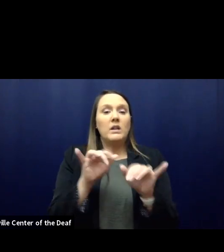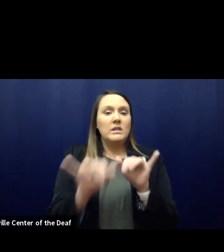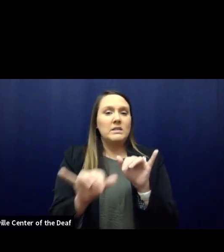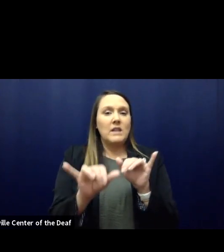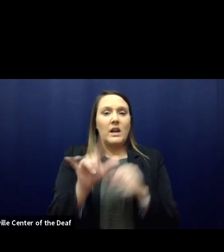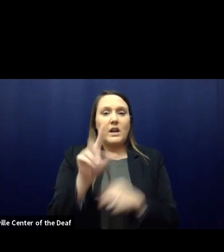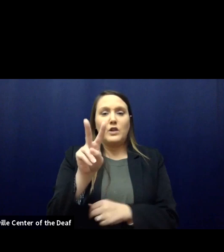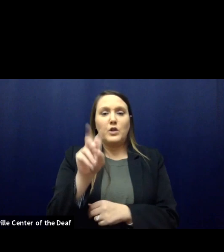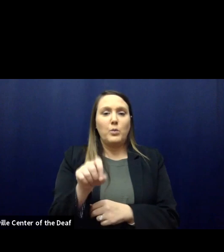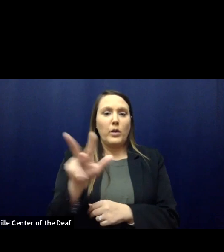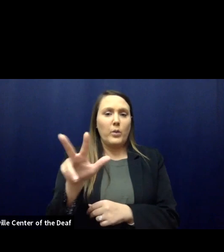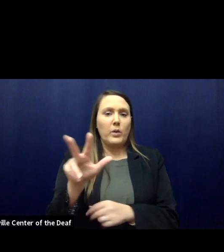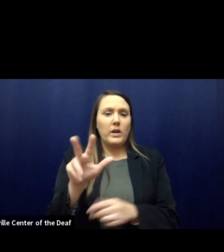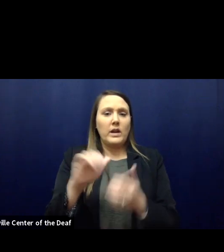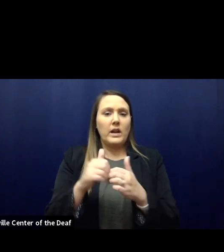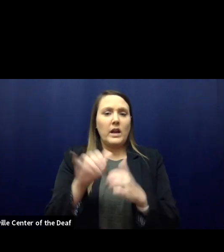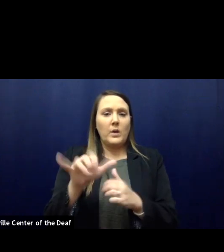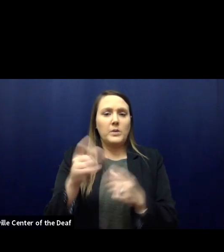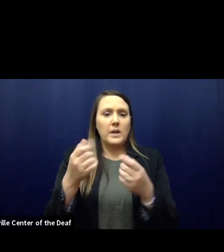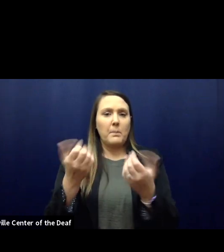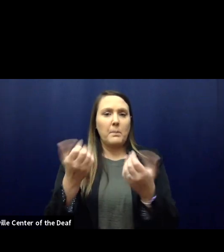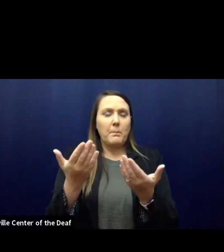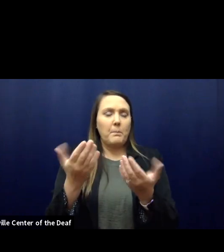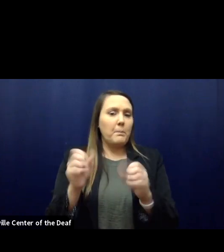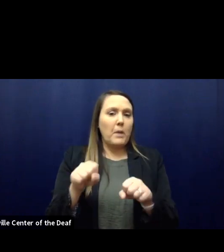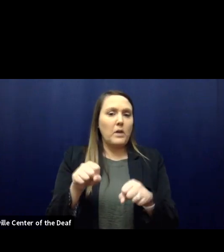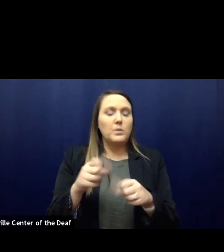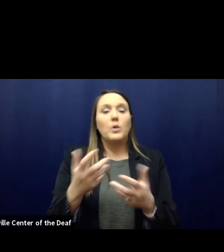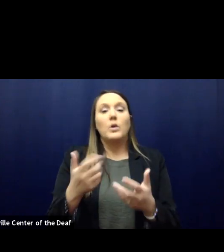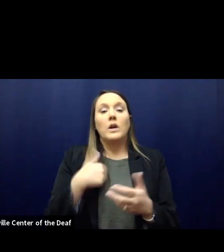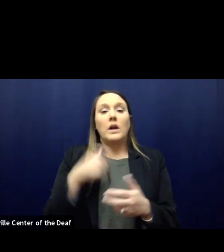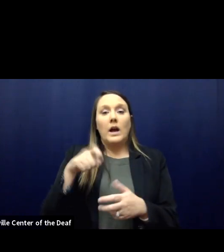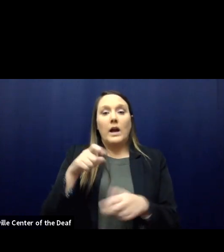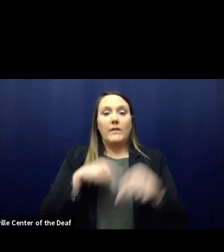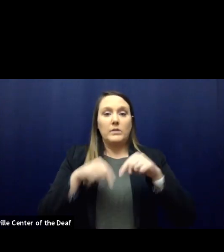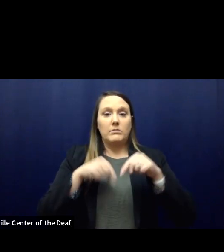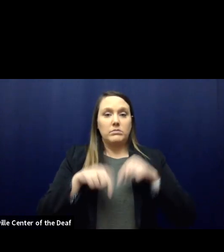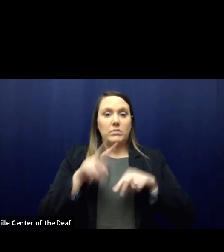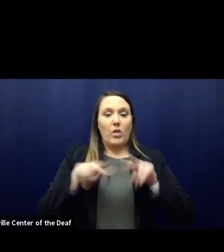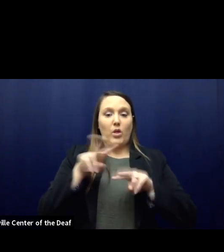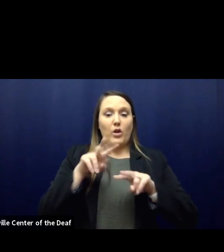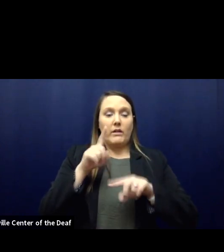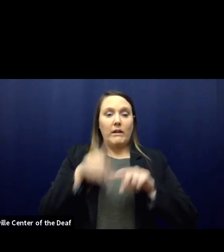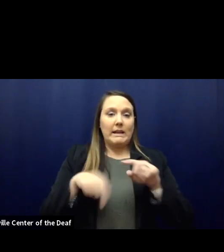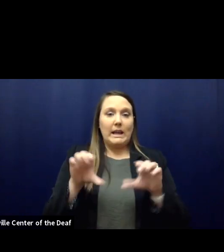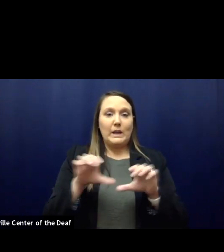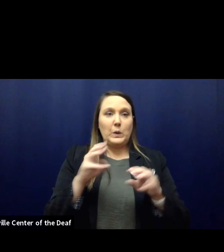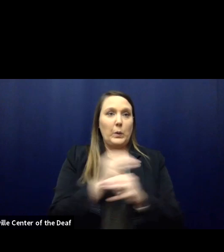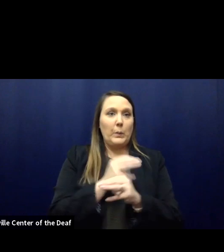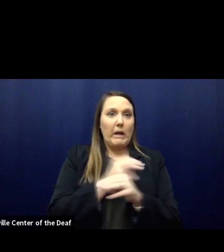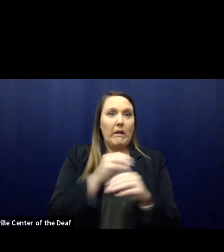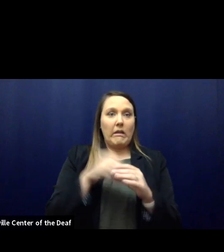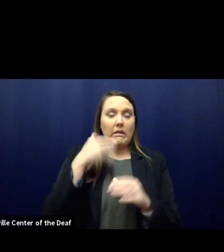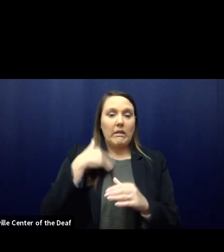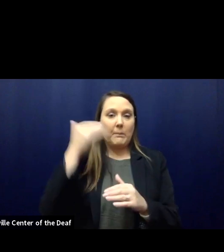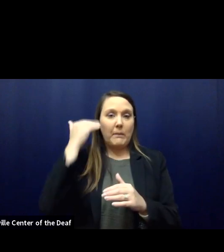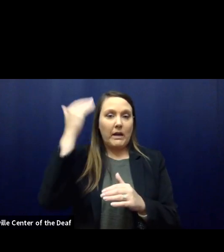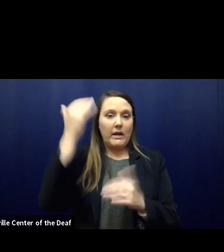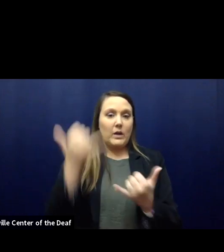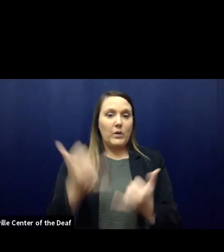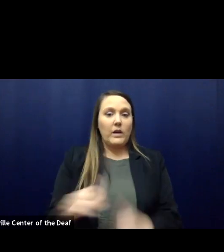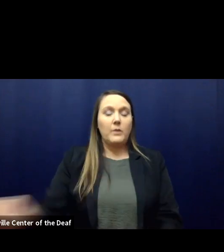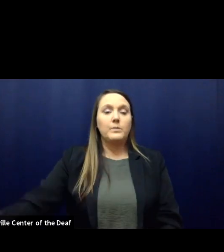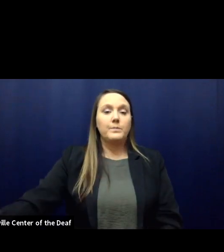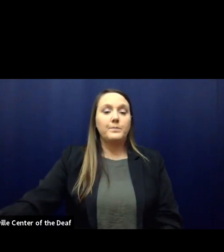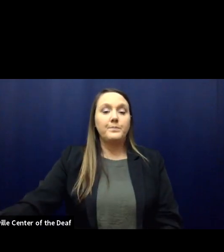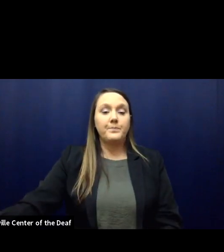possible? We'll have to go back and look at that. Honestly, I can't do all of the math and look at all the detail in my head right now. All